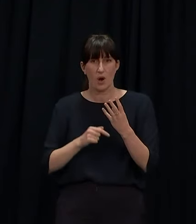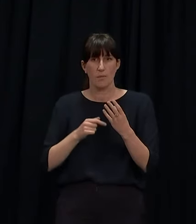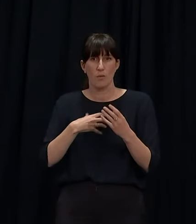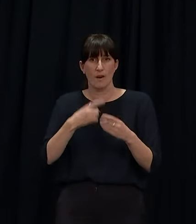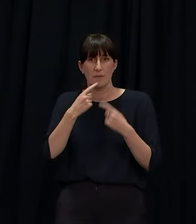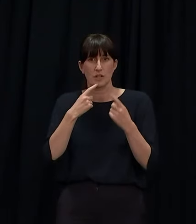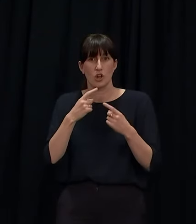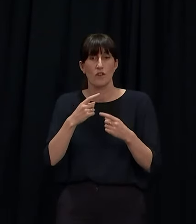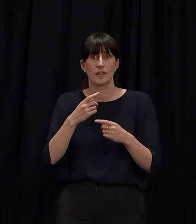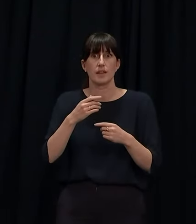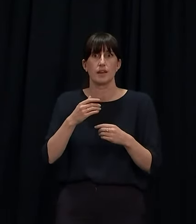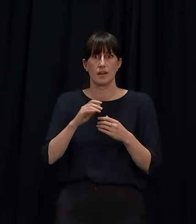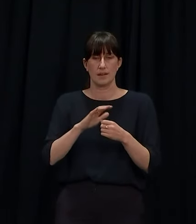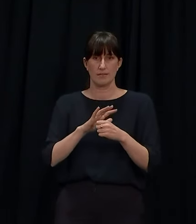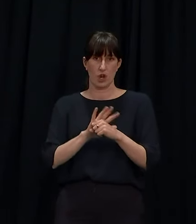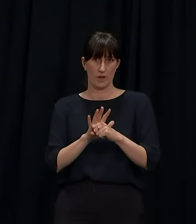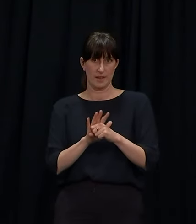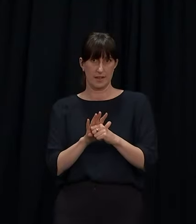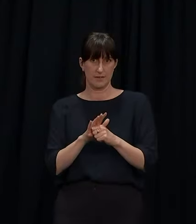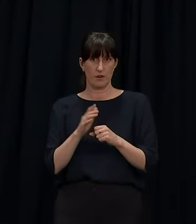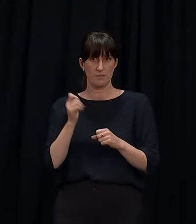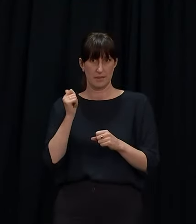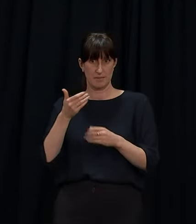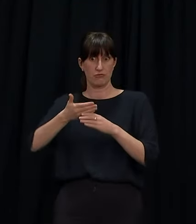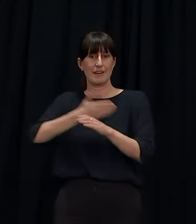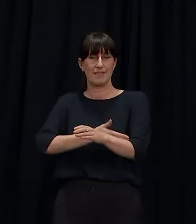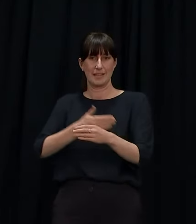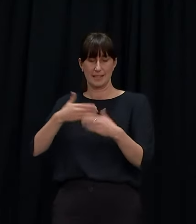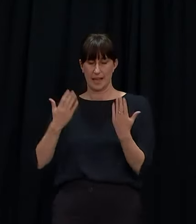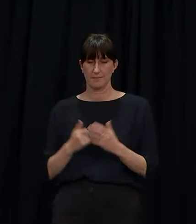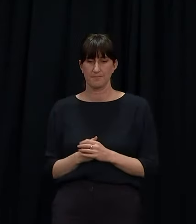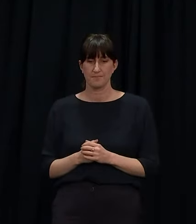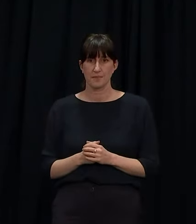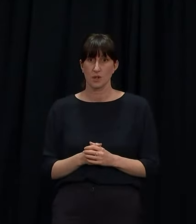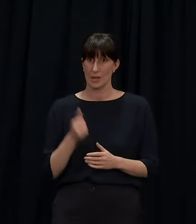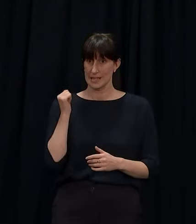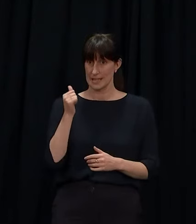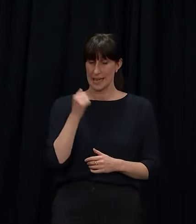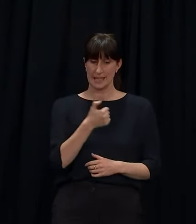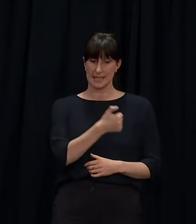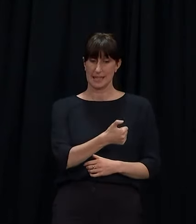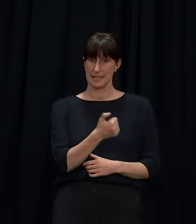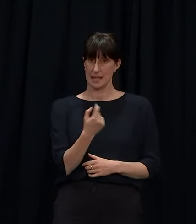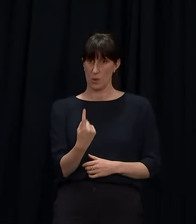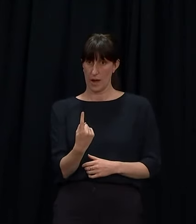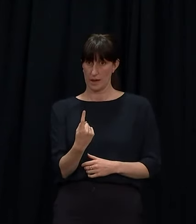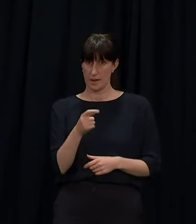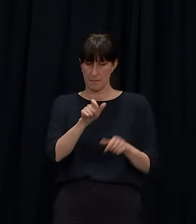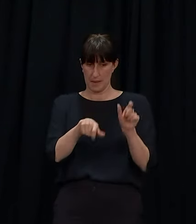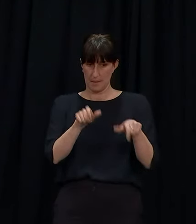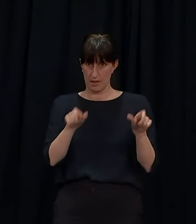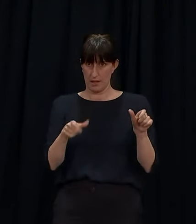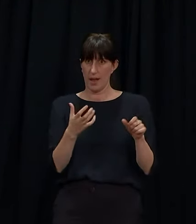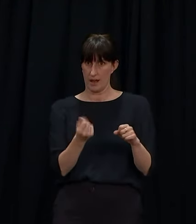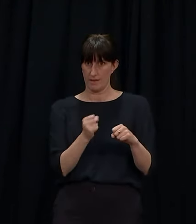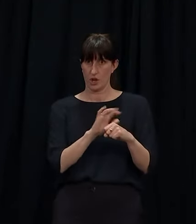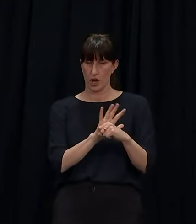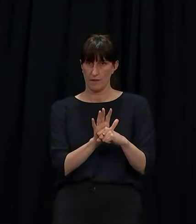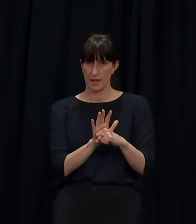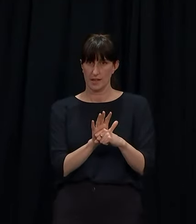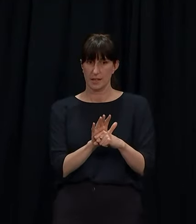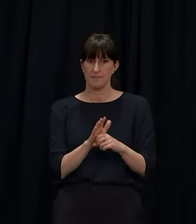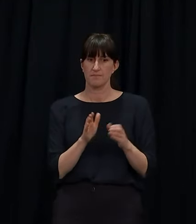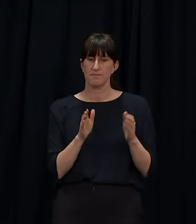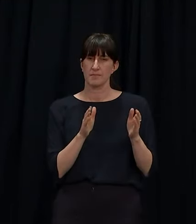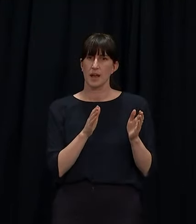60 cases that were logged yesterday, I'm advised that across all those cases, as you've heard, there have only been 3